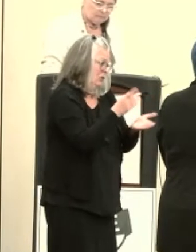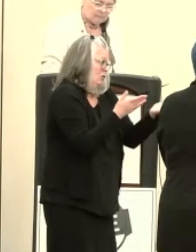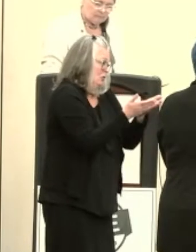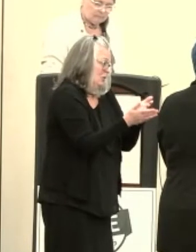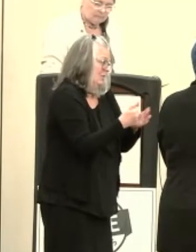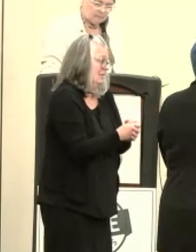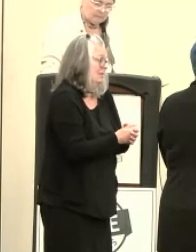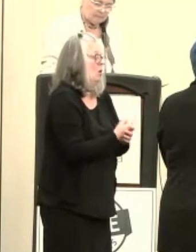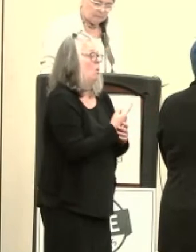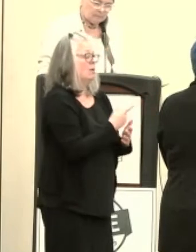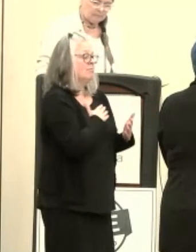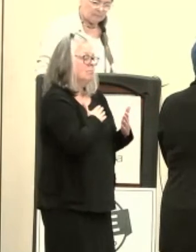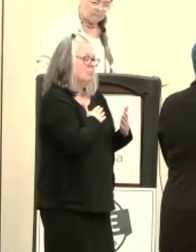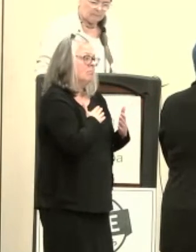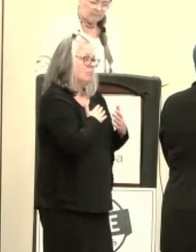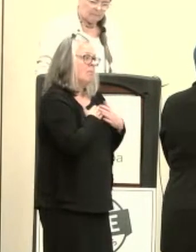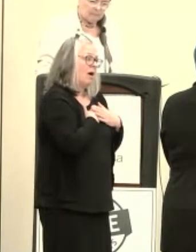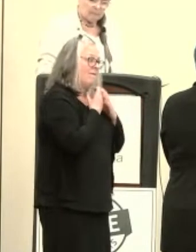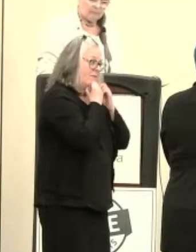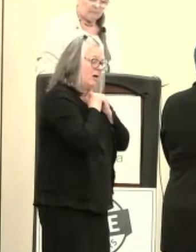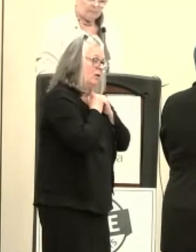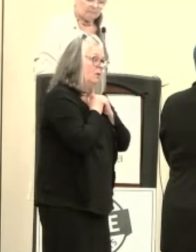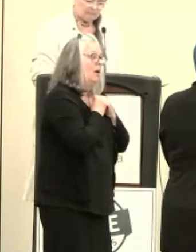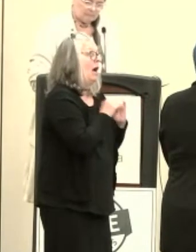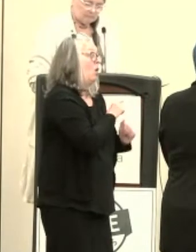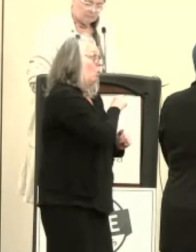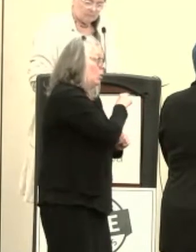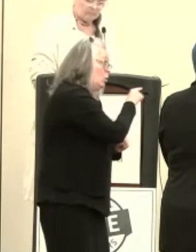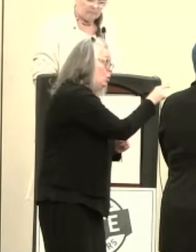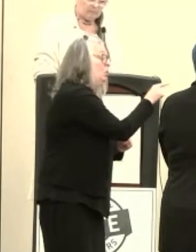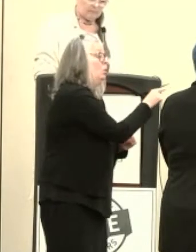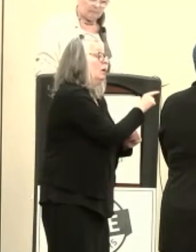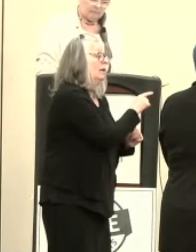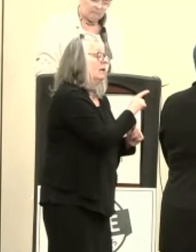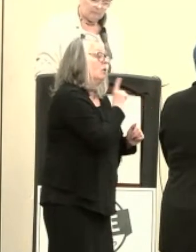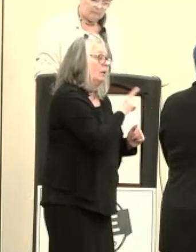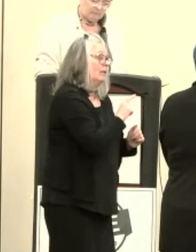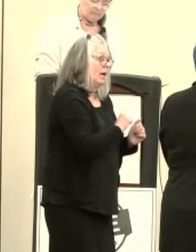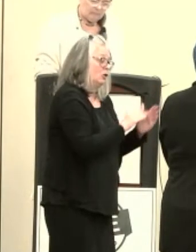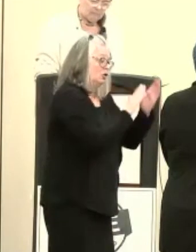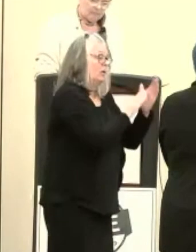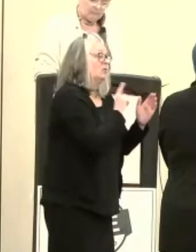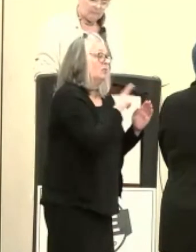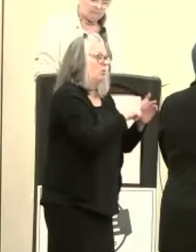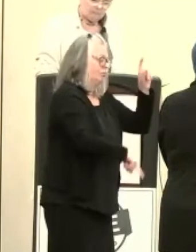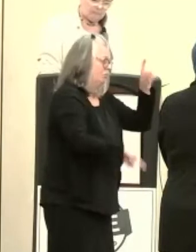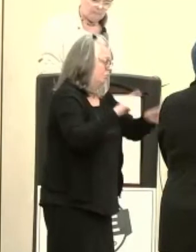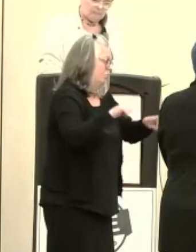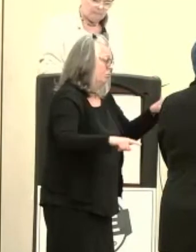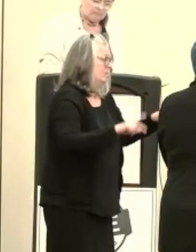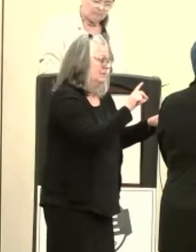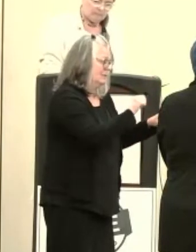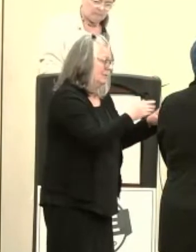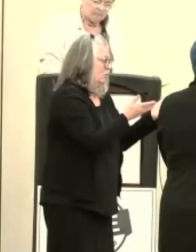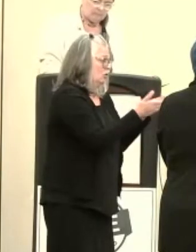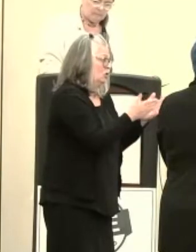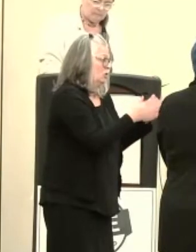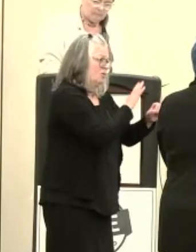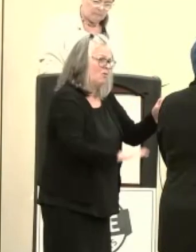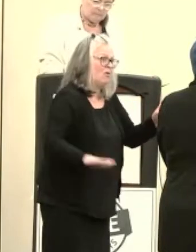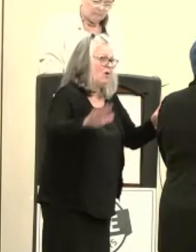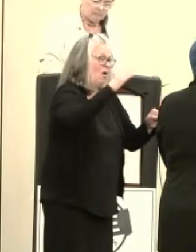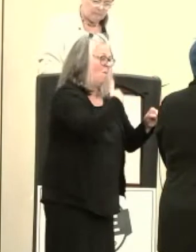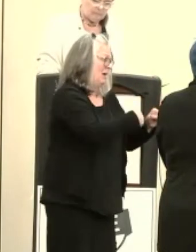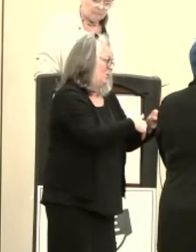one that is near and dear to my heart, how will your party address the wide regional disparities in disability services and the